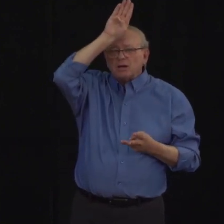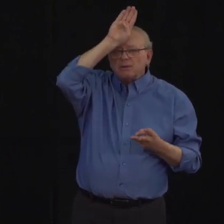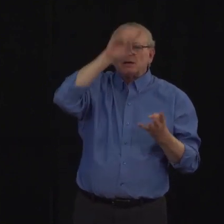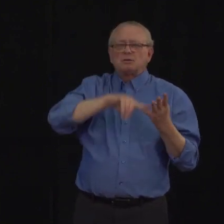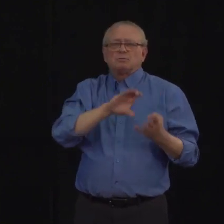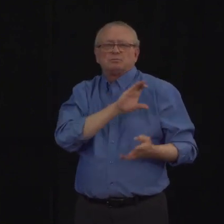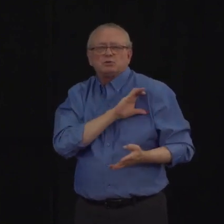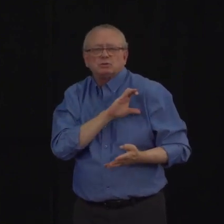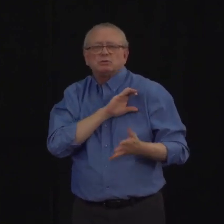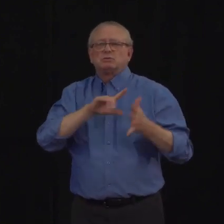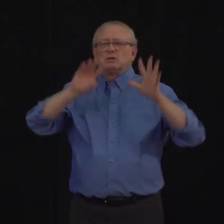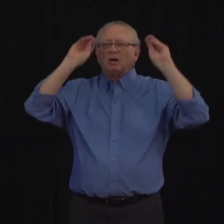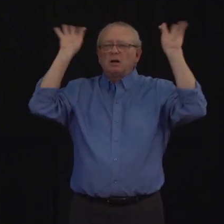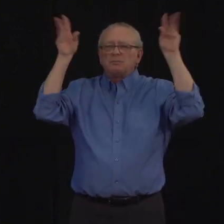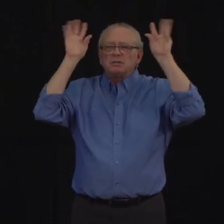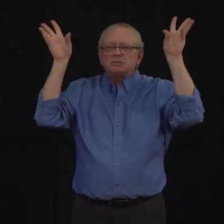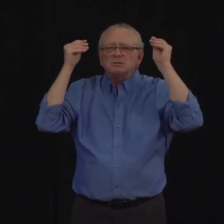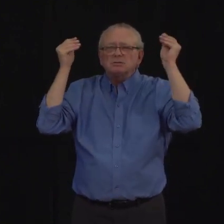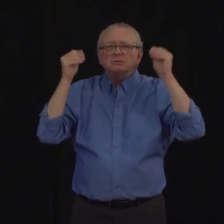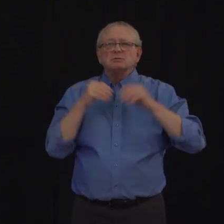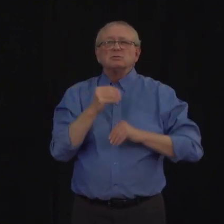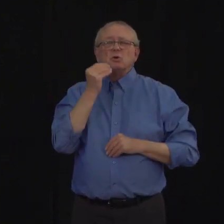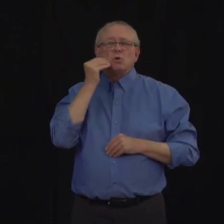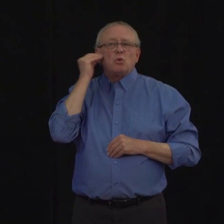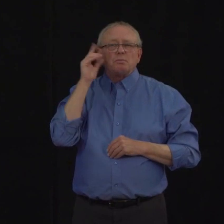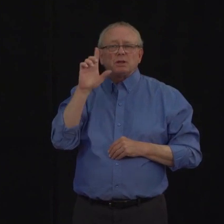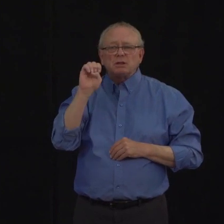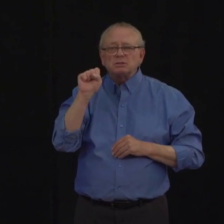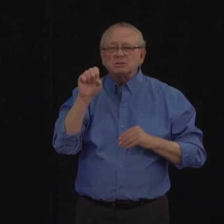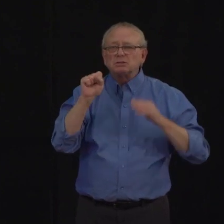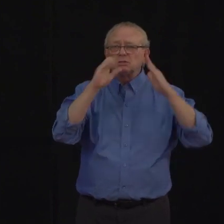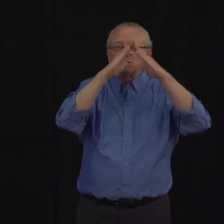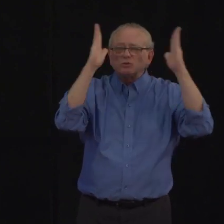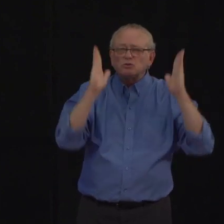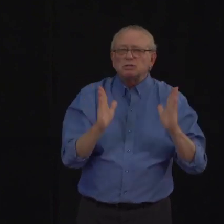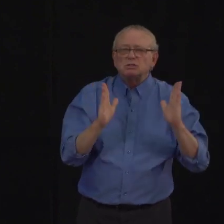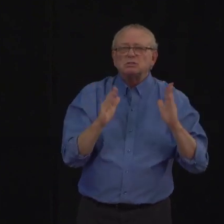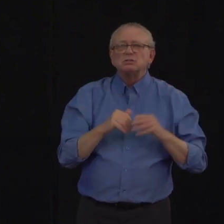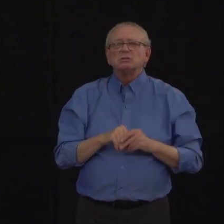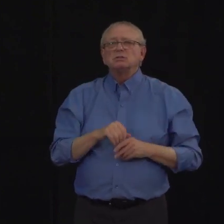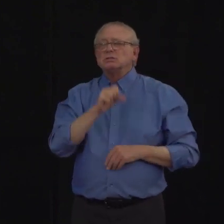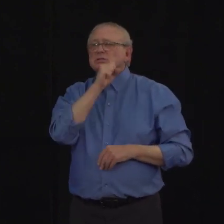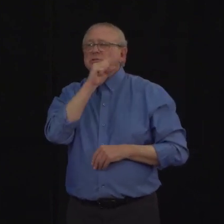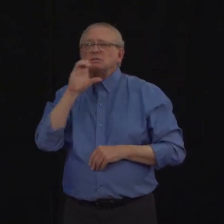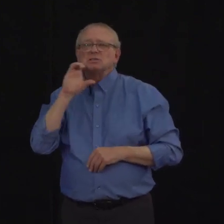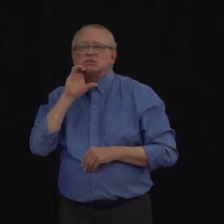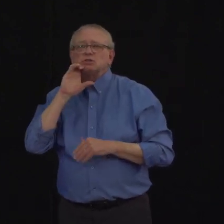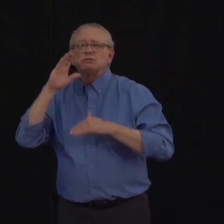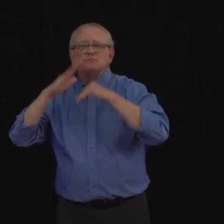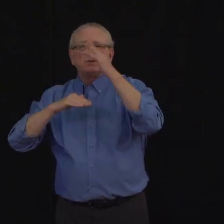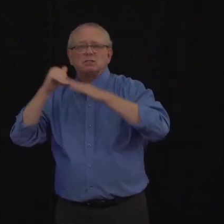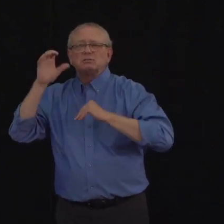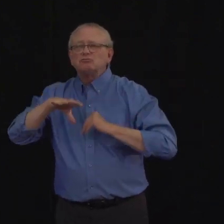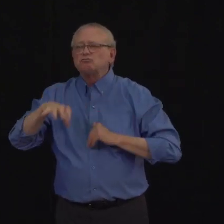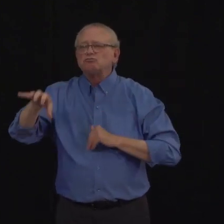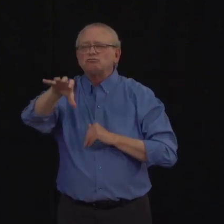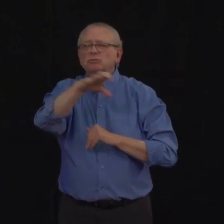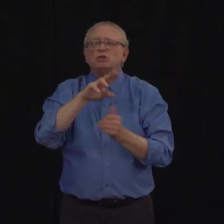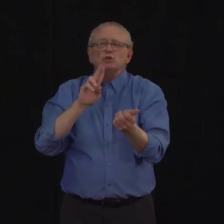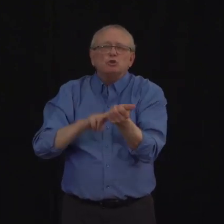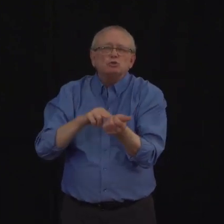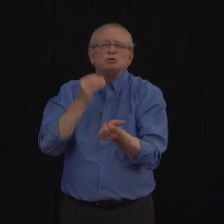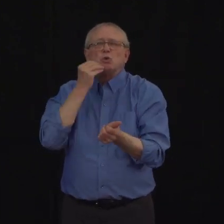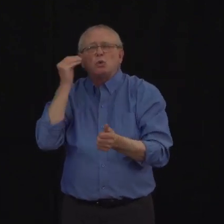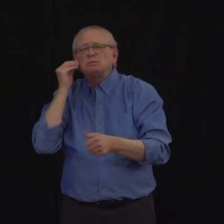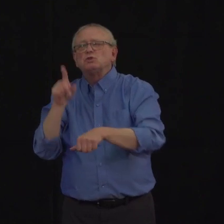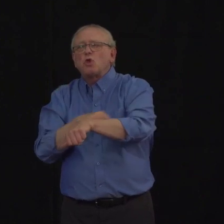or contracted seniors' care facilities. For those who do not have other sources in the short term, private organizations